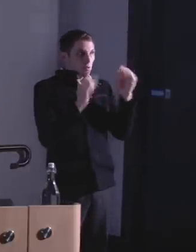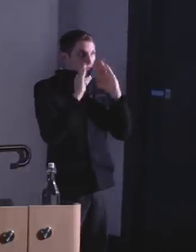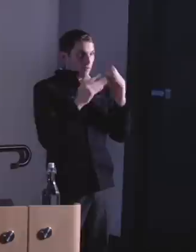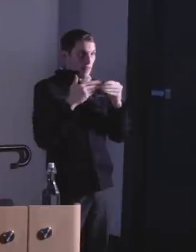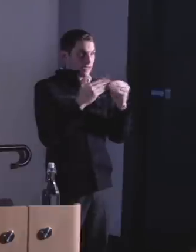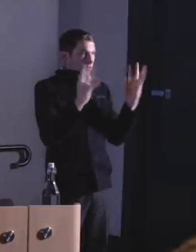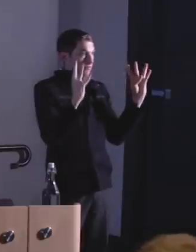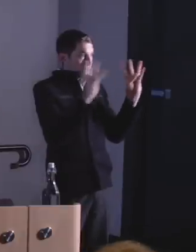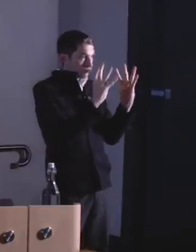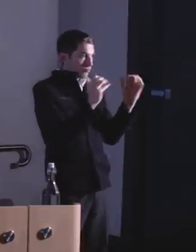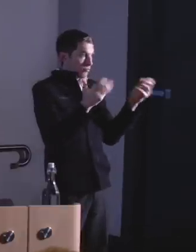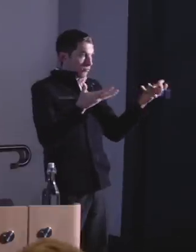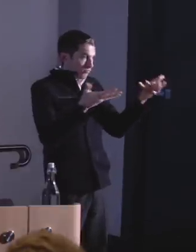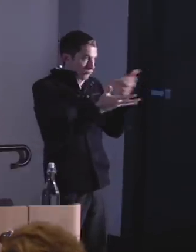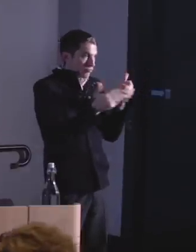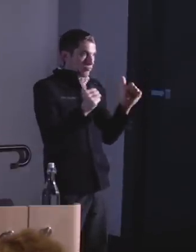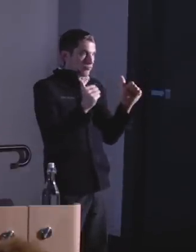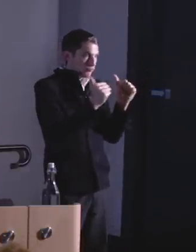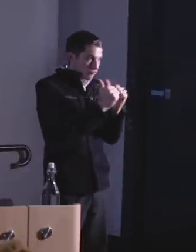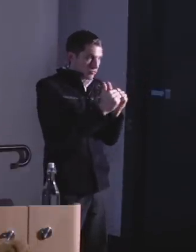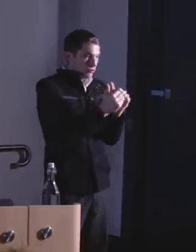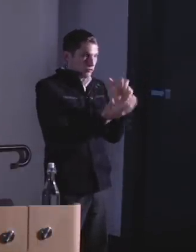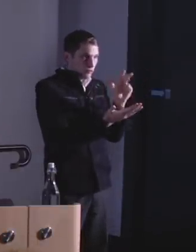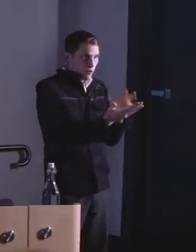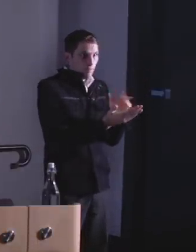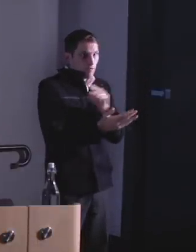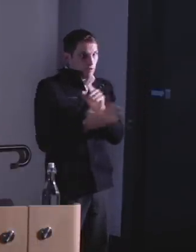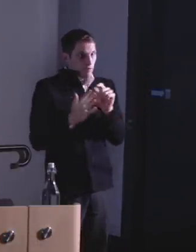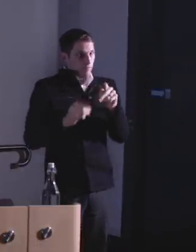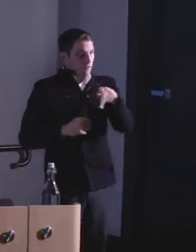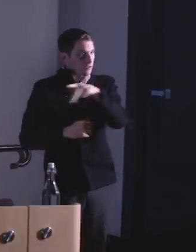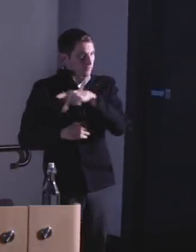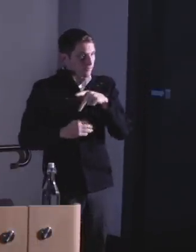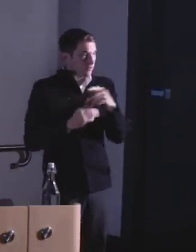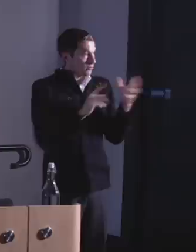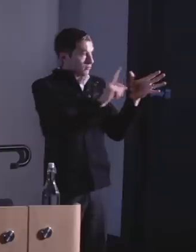they signed off on it. The Pacific came away feeling,